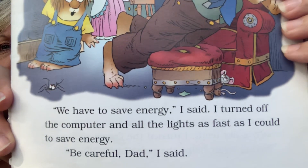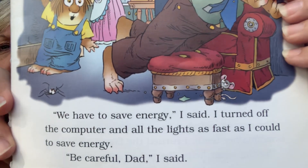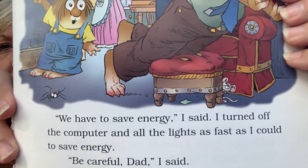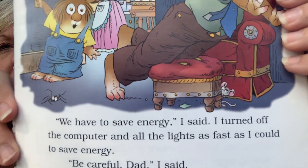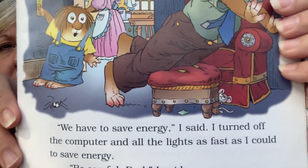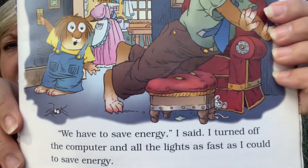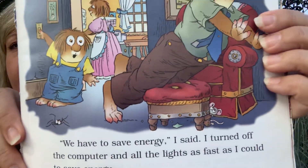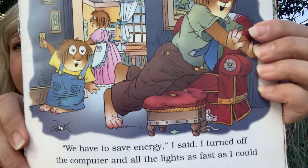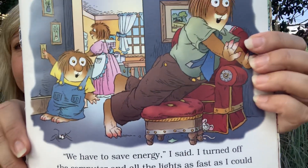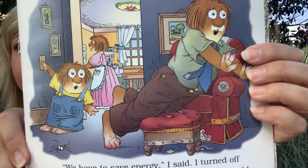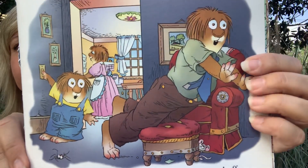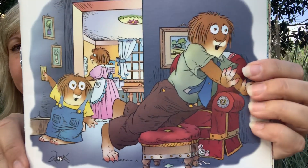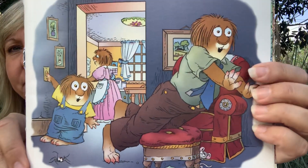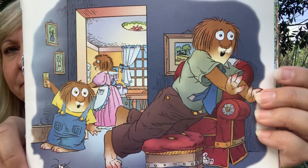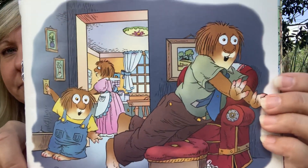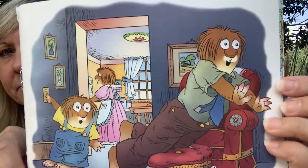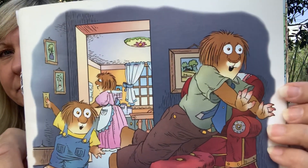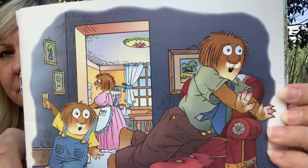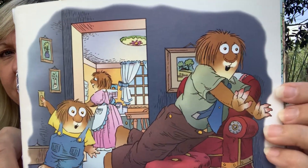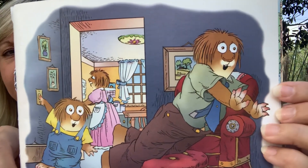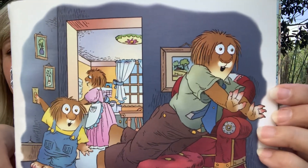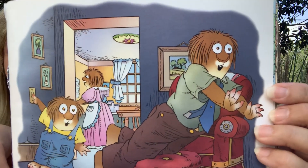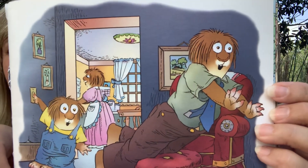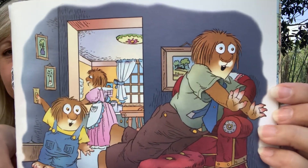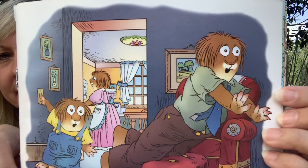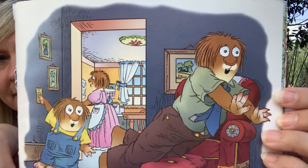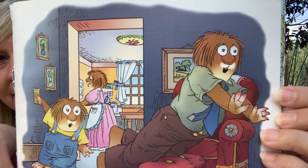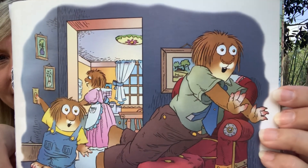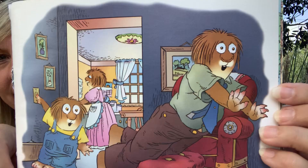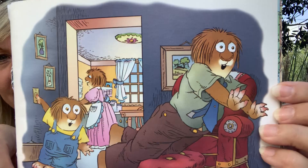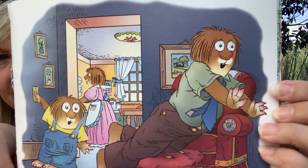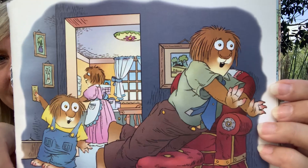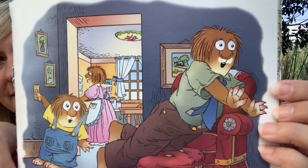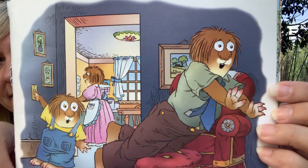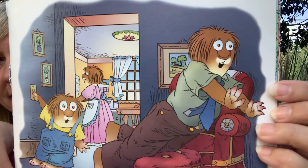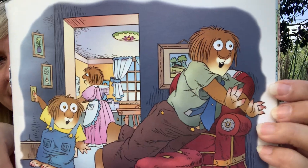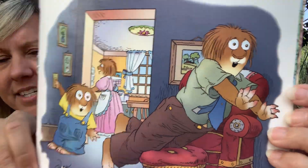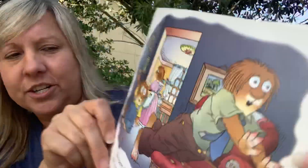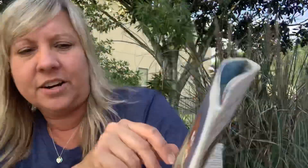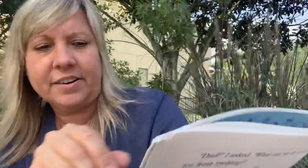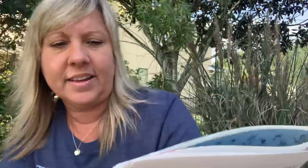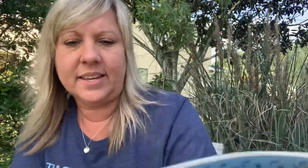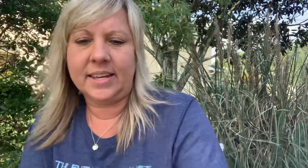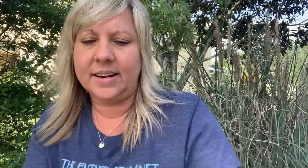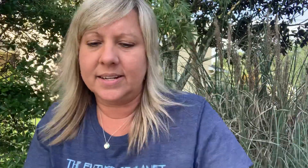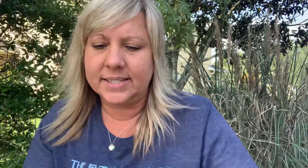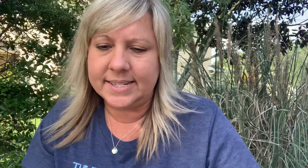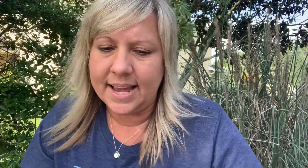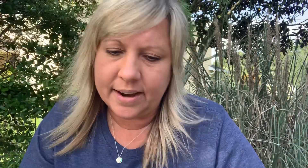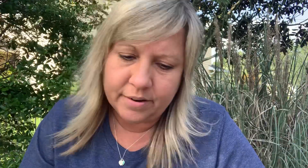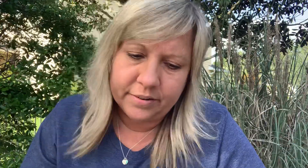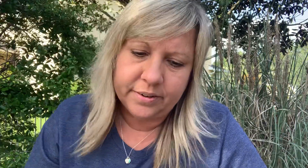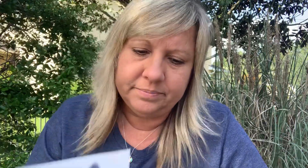I said. Uh-oh. He did it in such a hurry, I think he knocked his dad over.